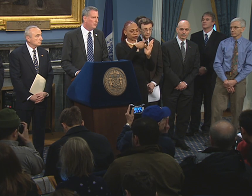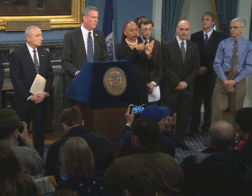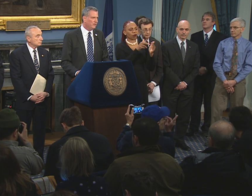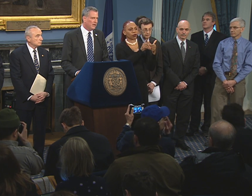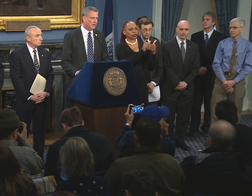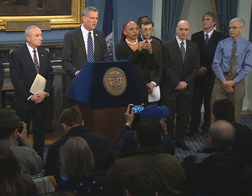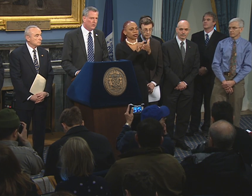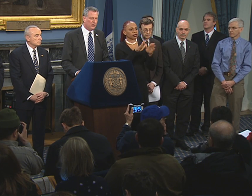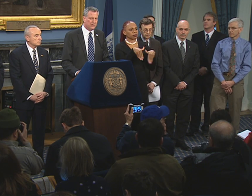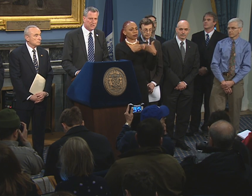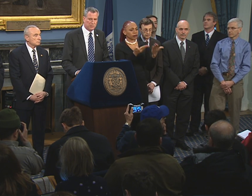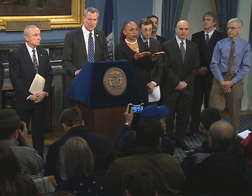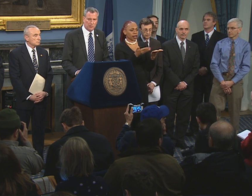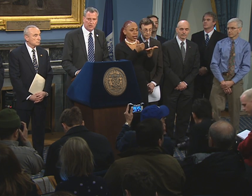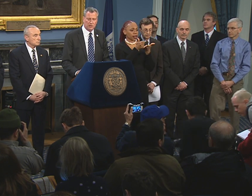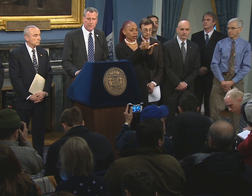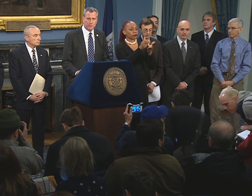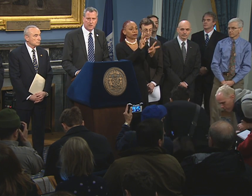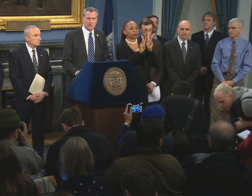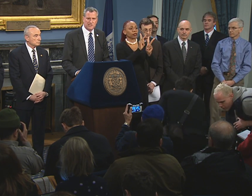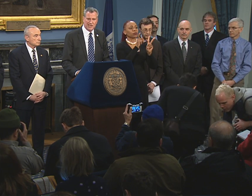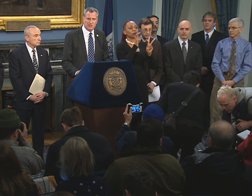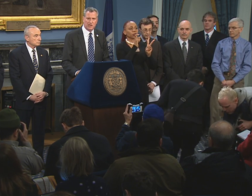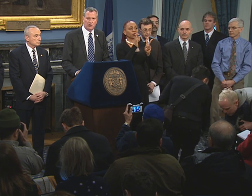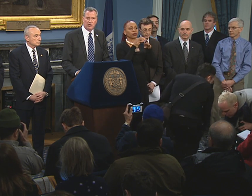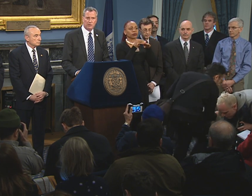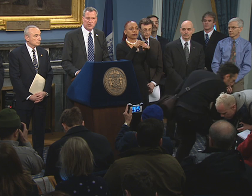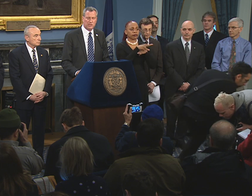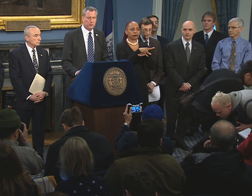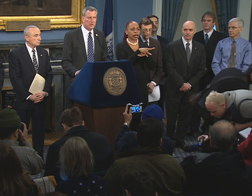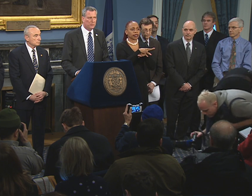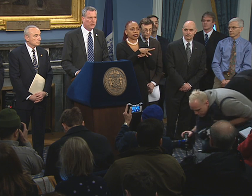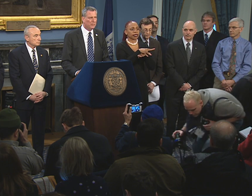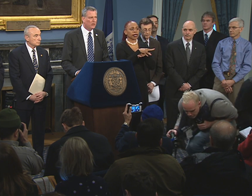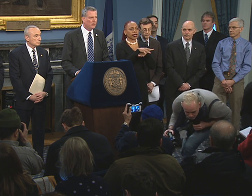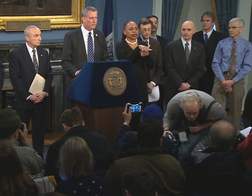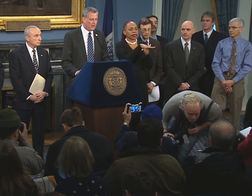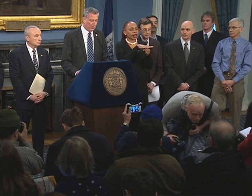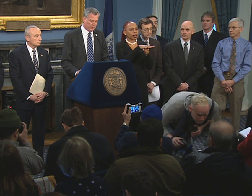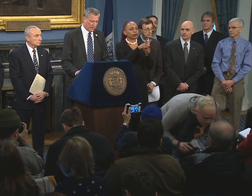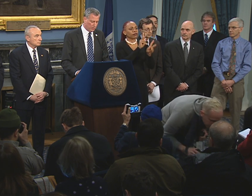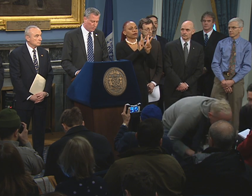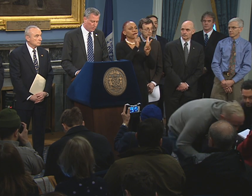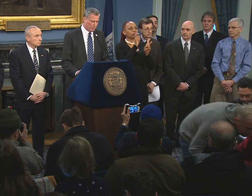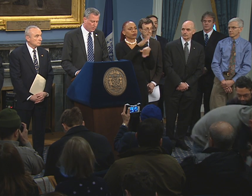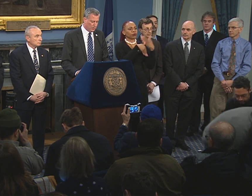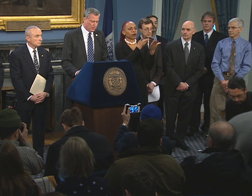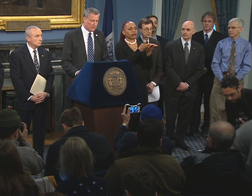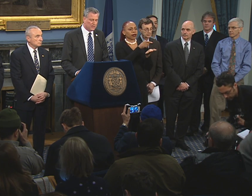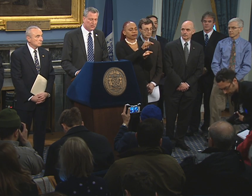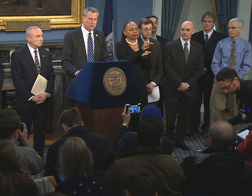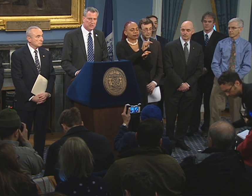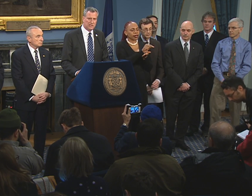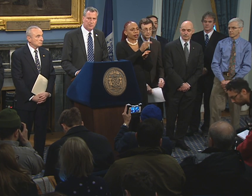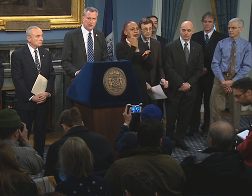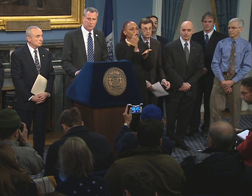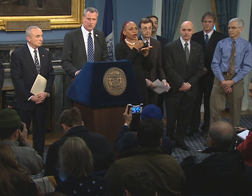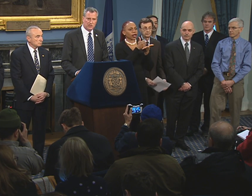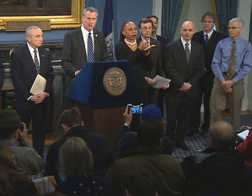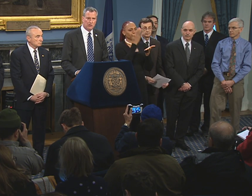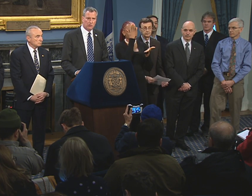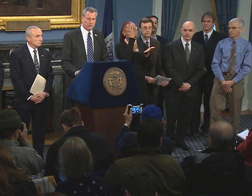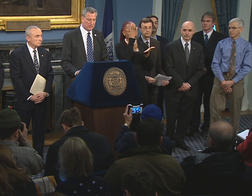to people who have been affected. Her office has become a staging area and a place where people have been going for help, and I know her constituents